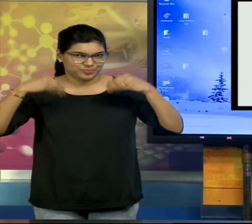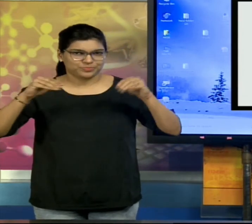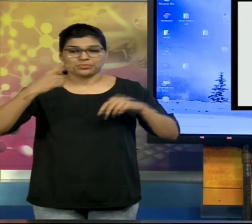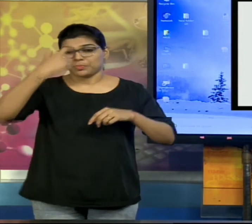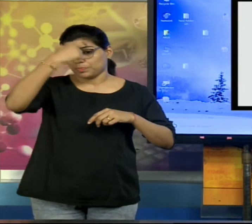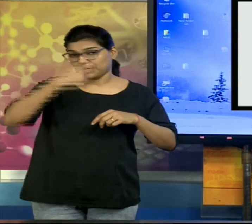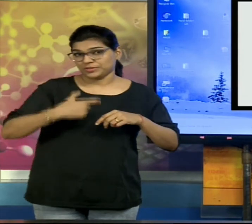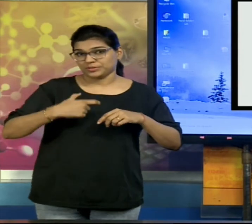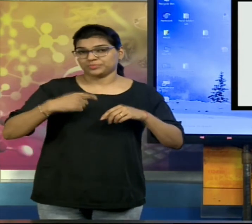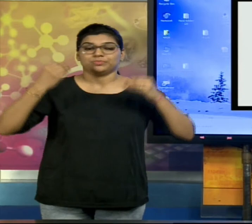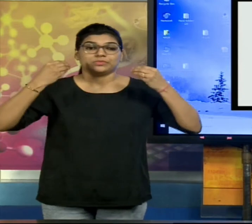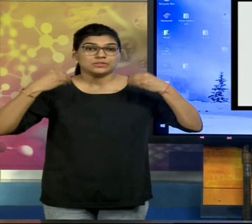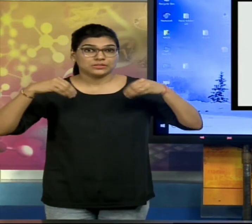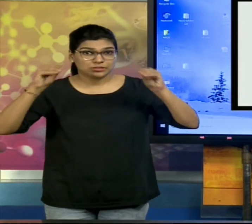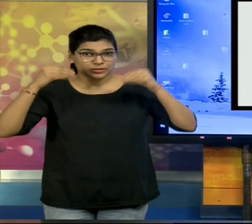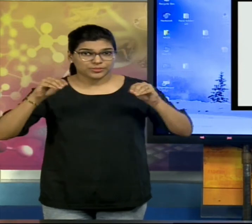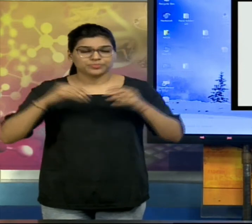sell and do trading.